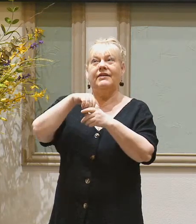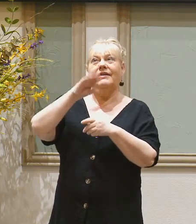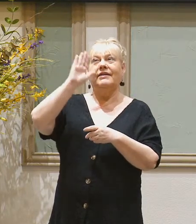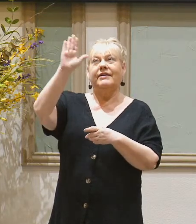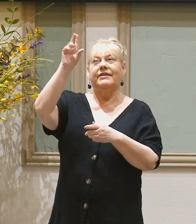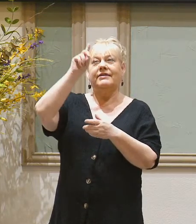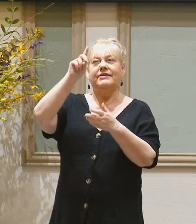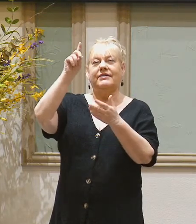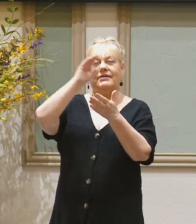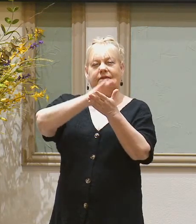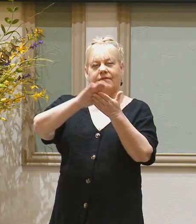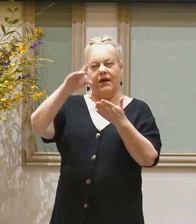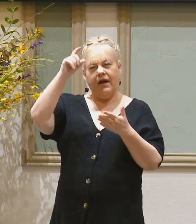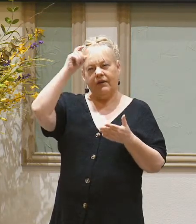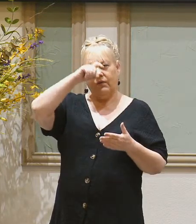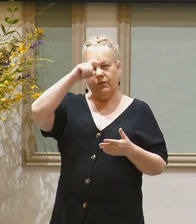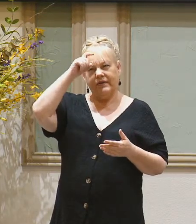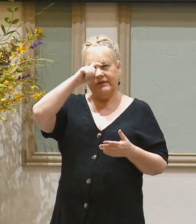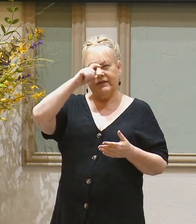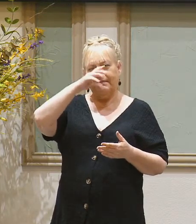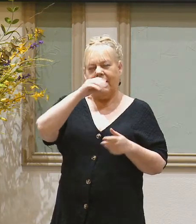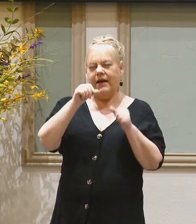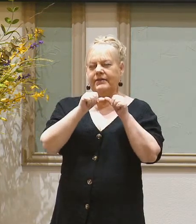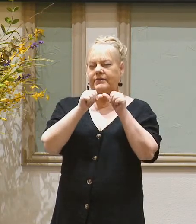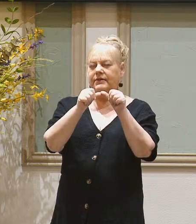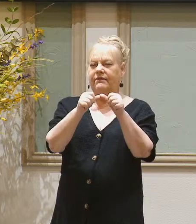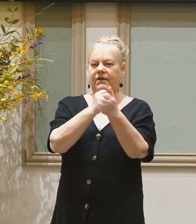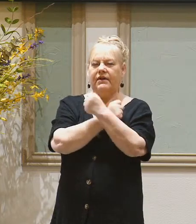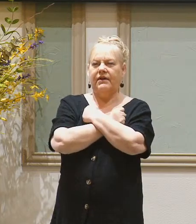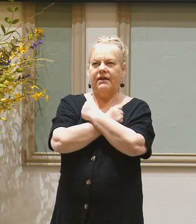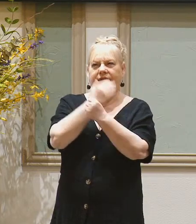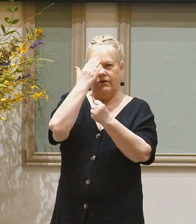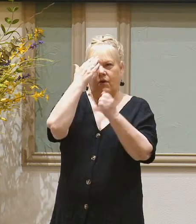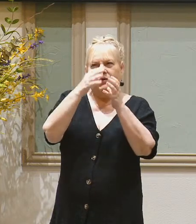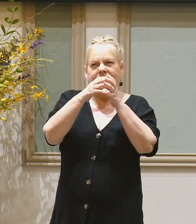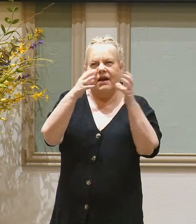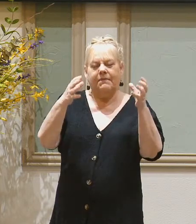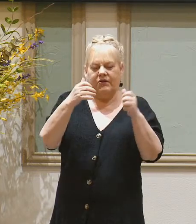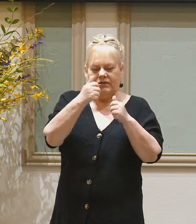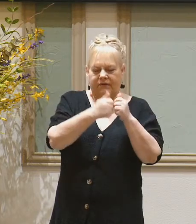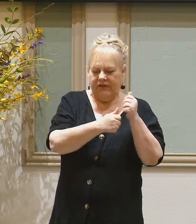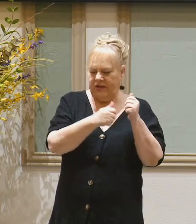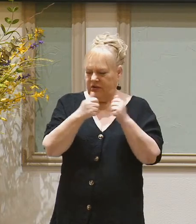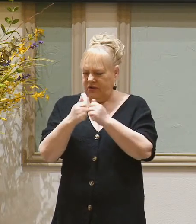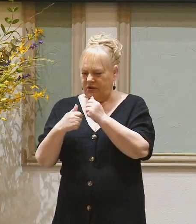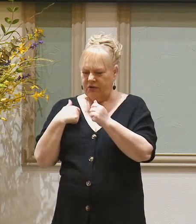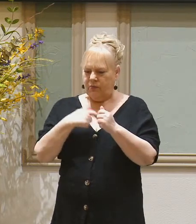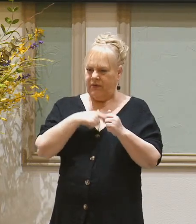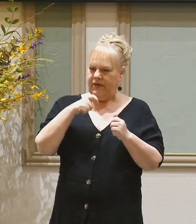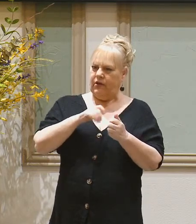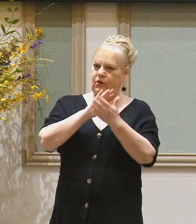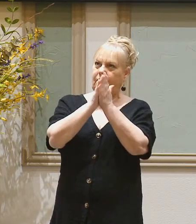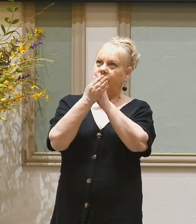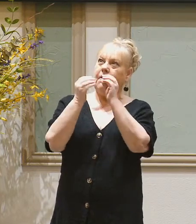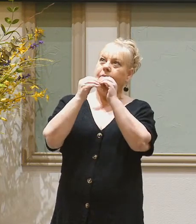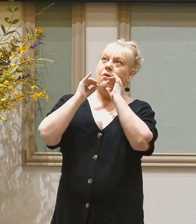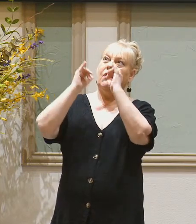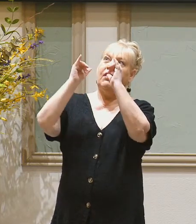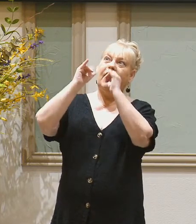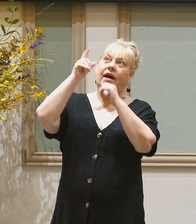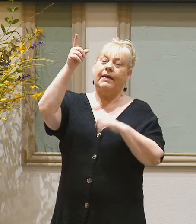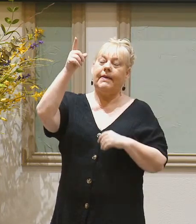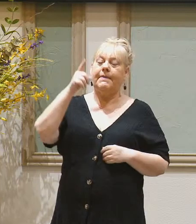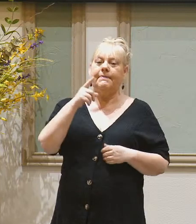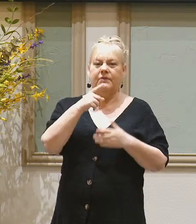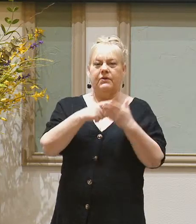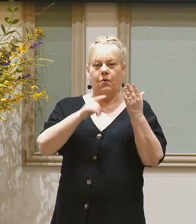divine wisdom and steadfast love, knows just how much of each that we need so that we can become more like him? This